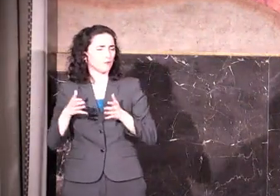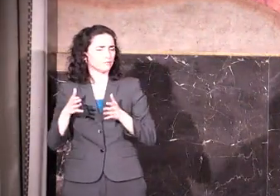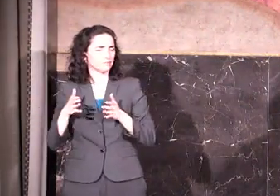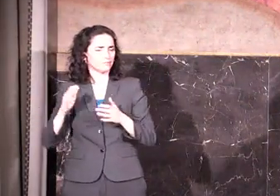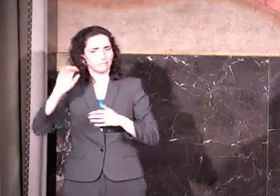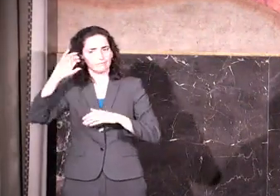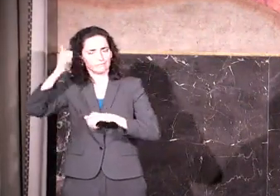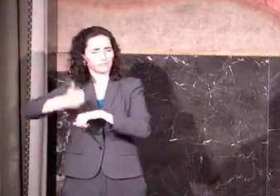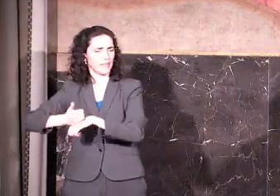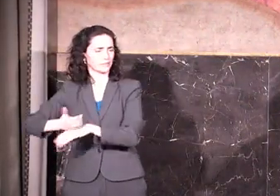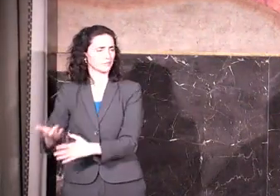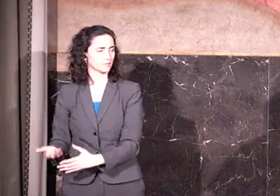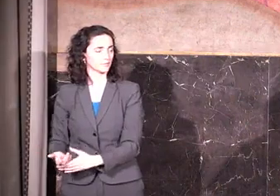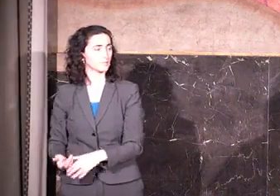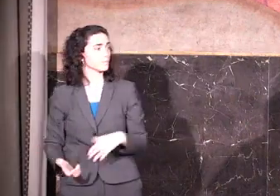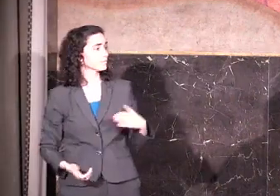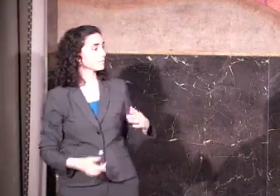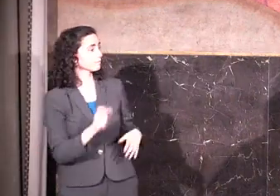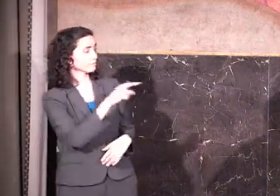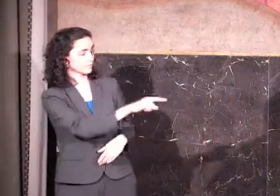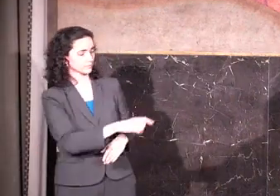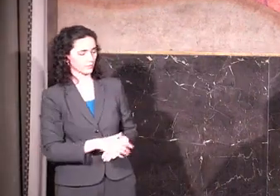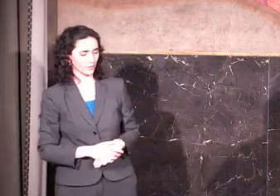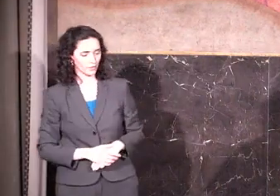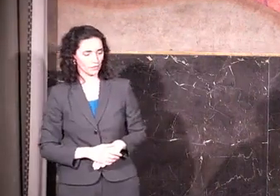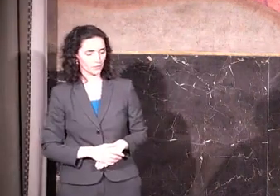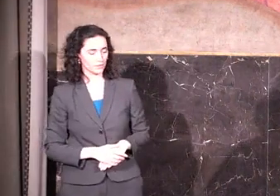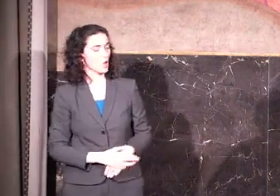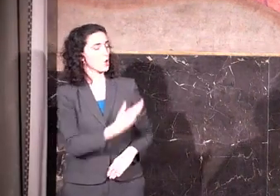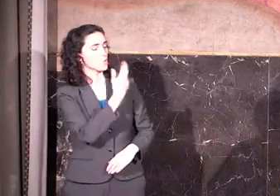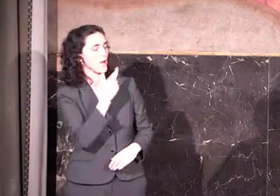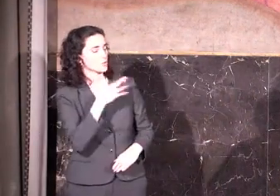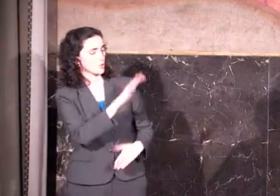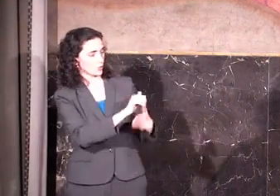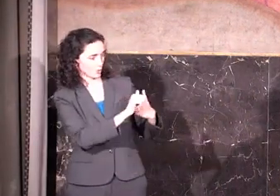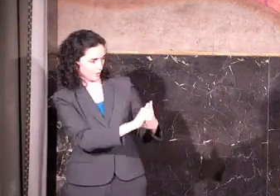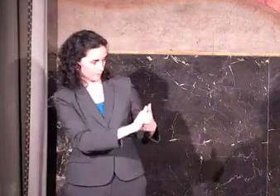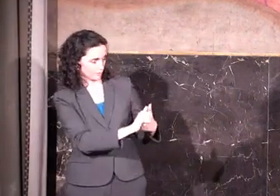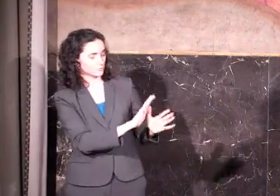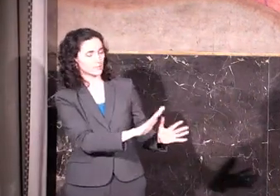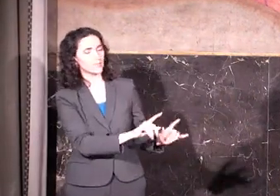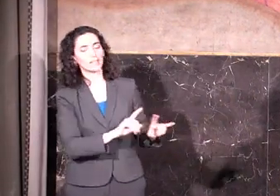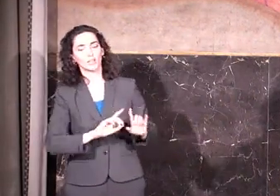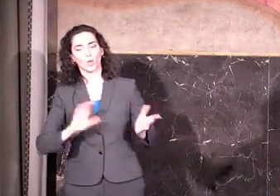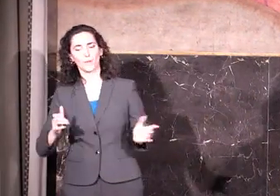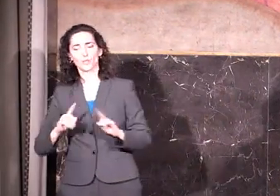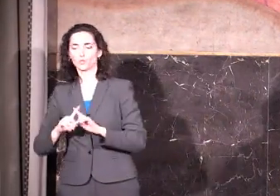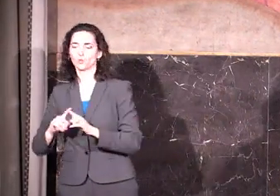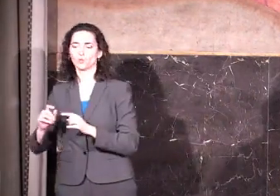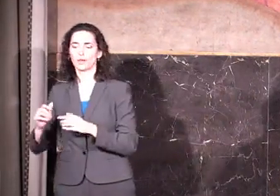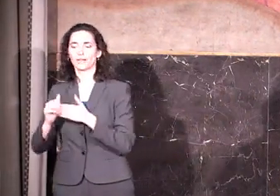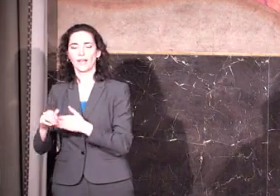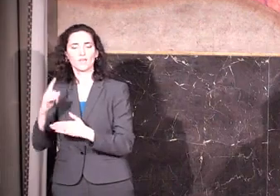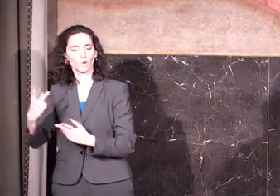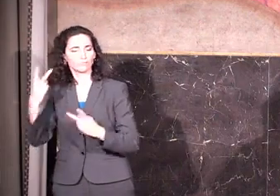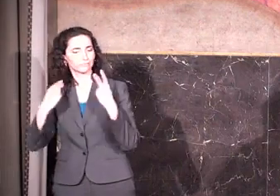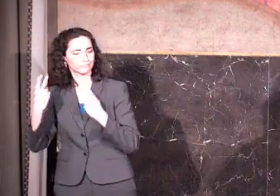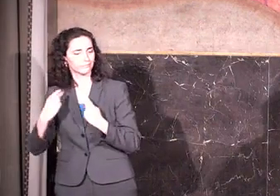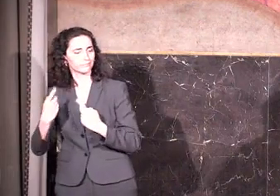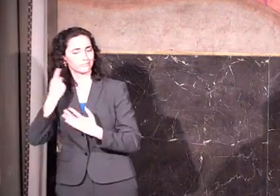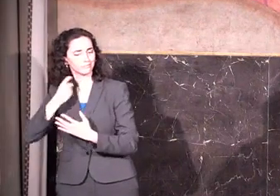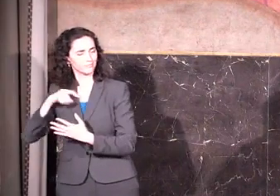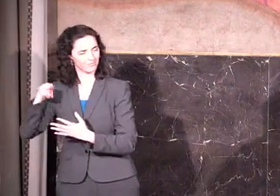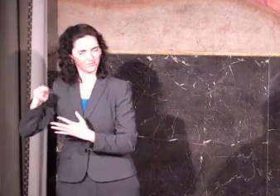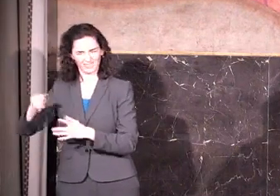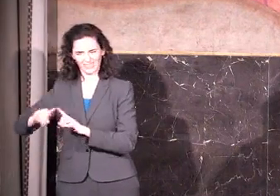Obviously, the guidance for a restaurant is going to be different than the guidance for a barber shop. How detailed is the guidance based on the